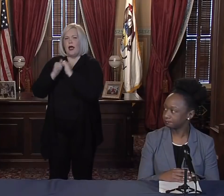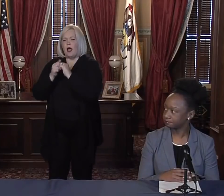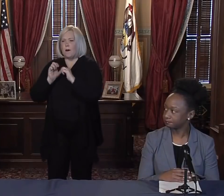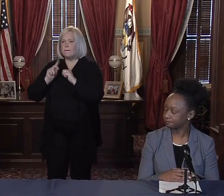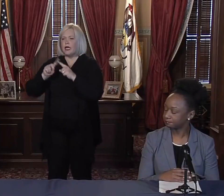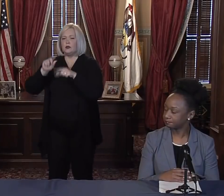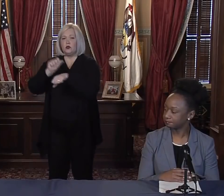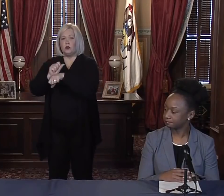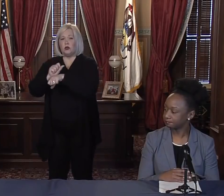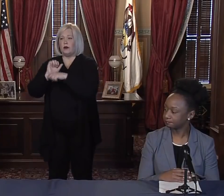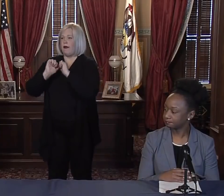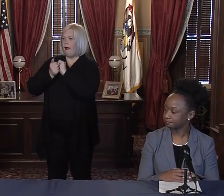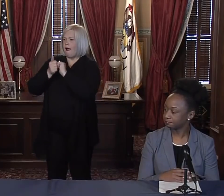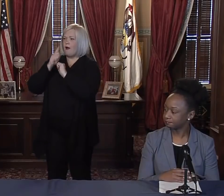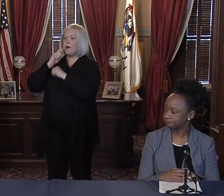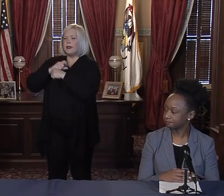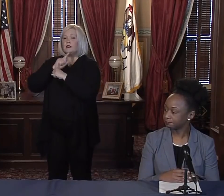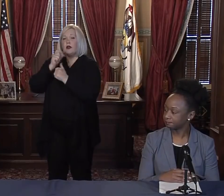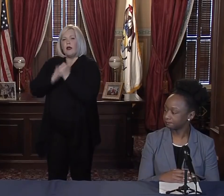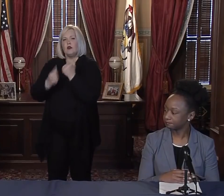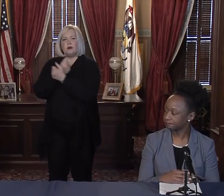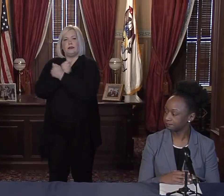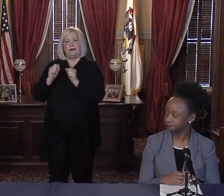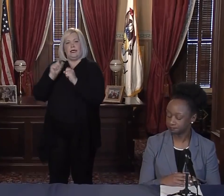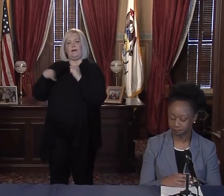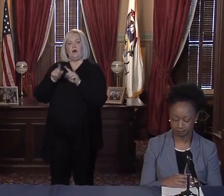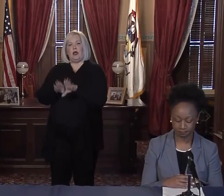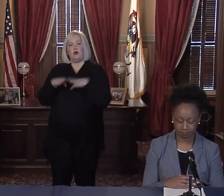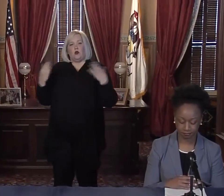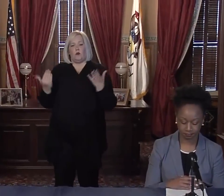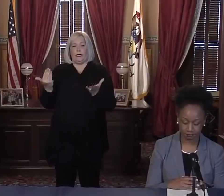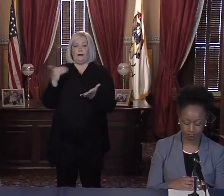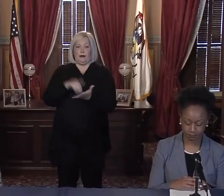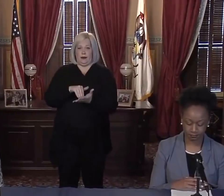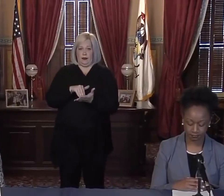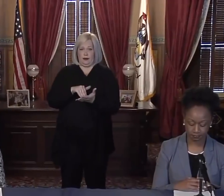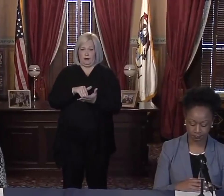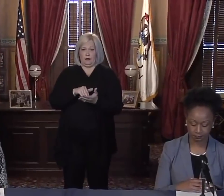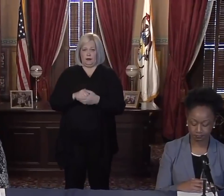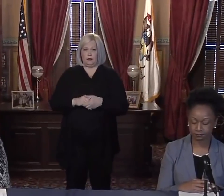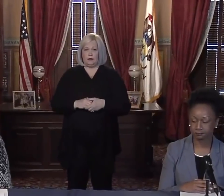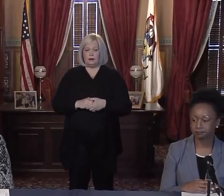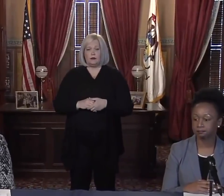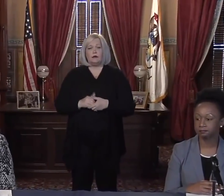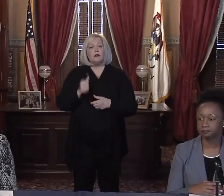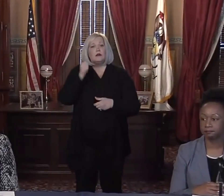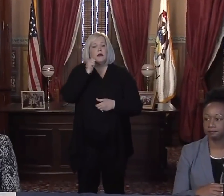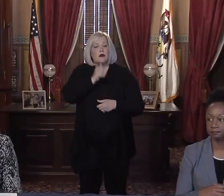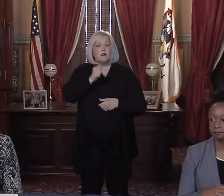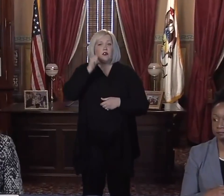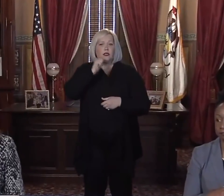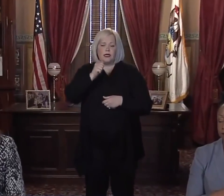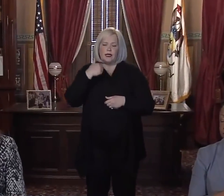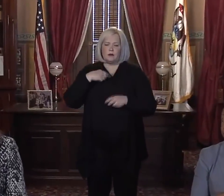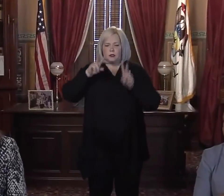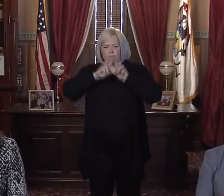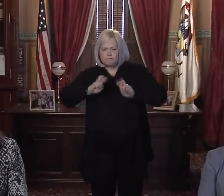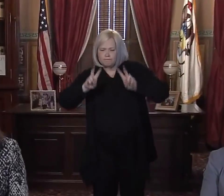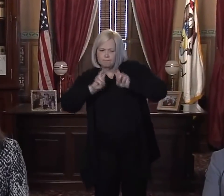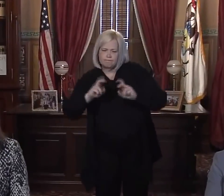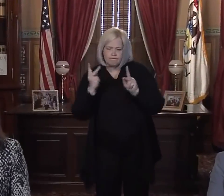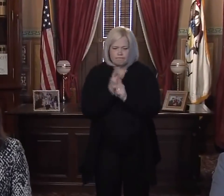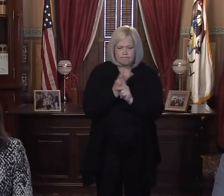their customers safe? Every day we're analyzing the data to make sure that we're ready when it is time to